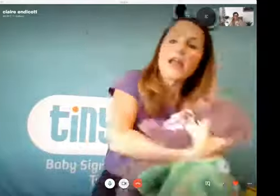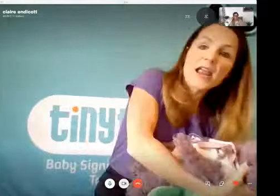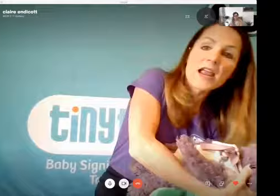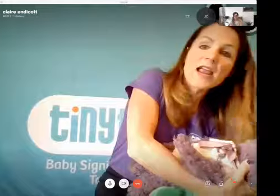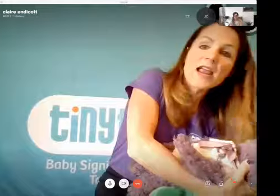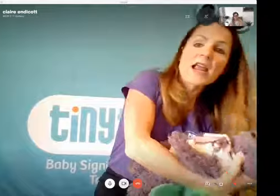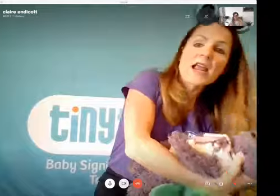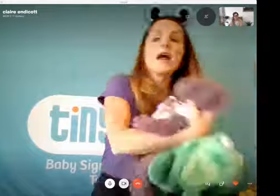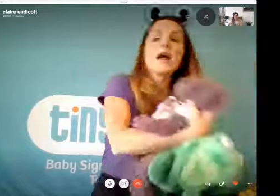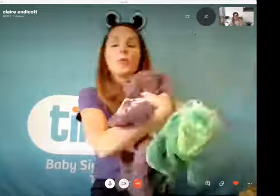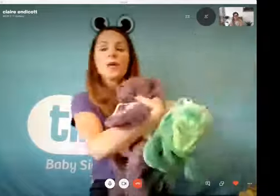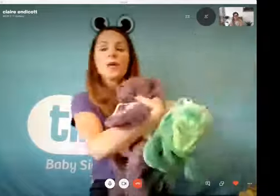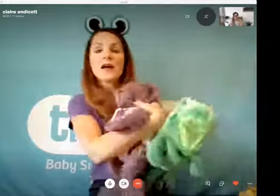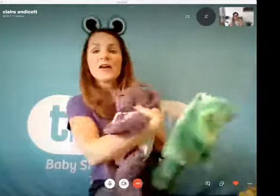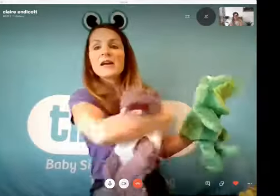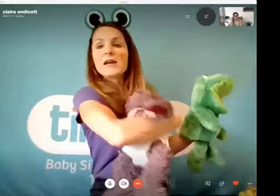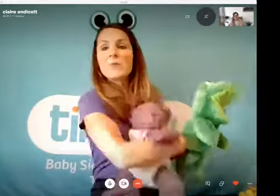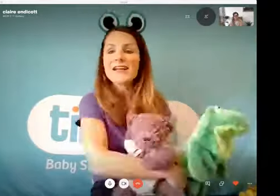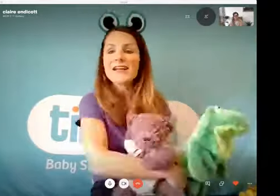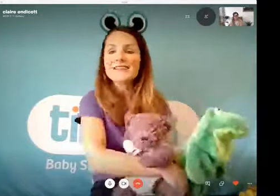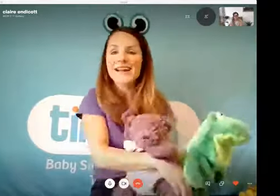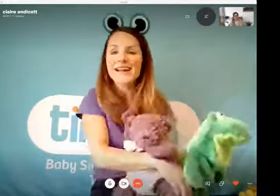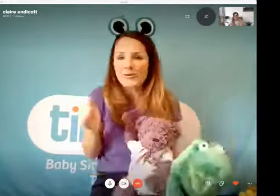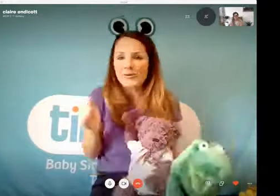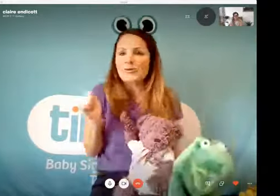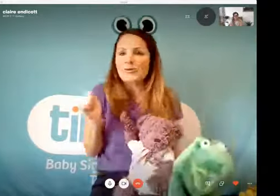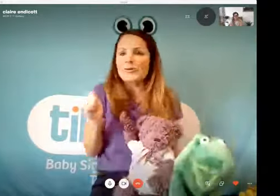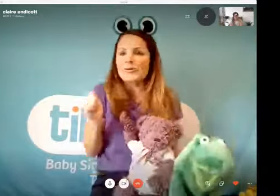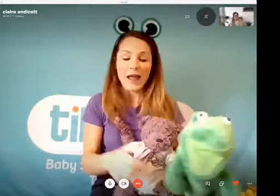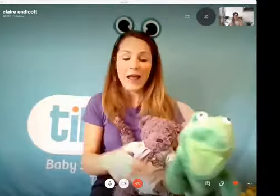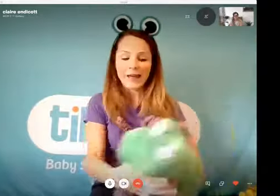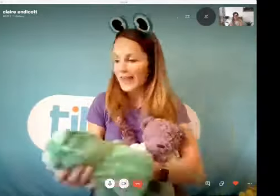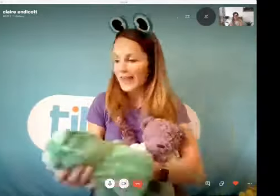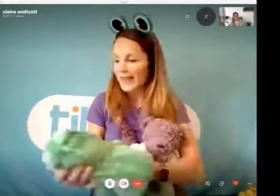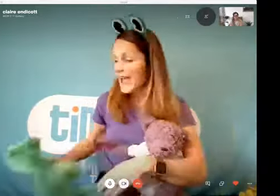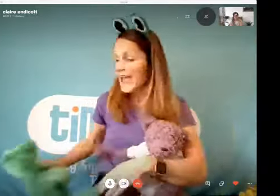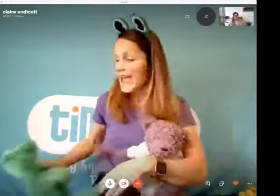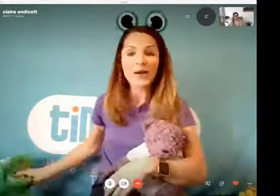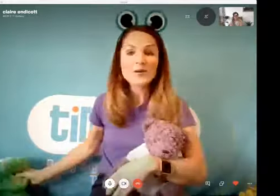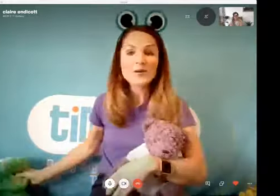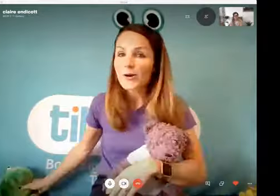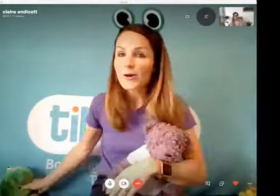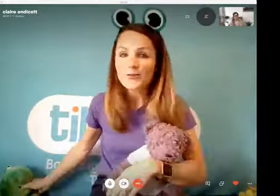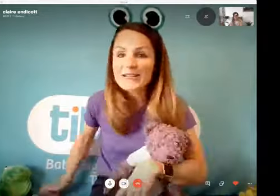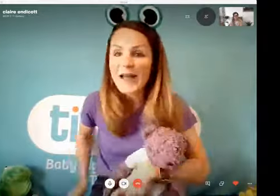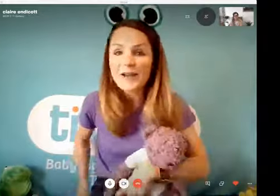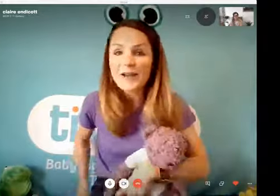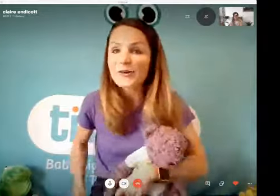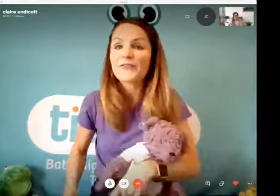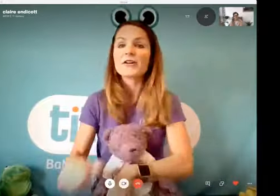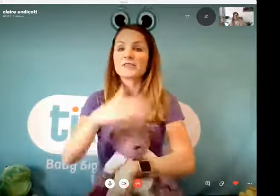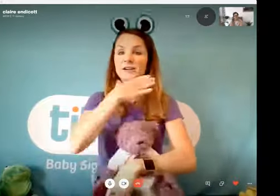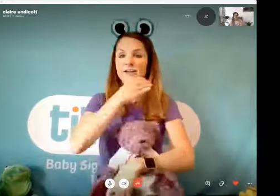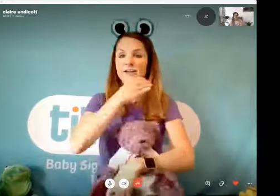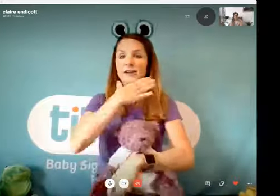Whee! Where it was nice and cool. Then there was no green speckled frogs. Glug,